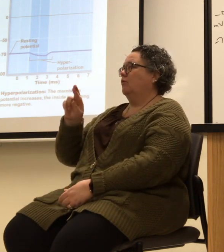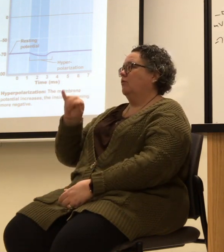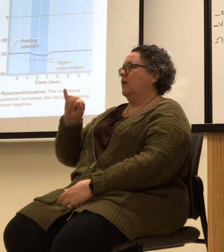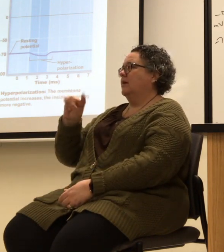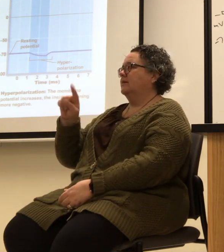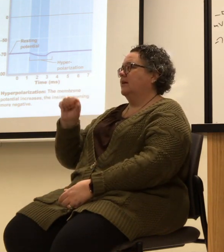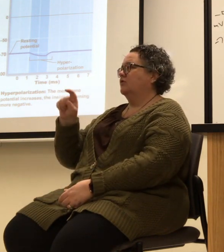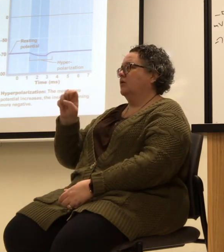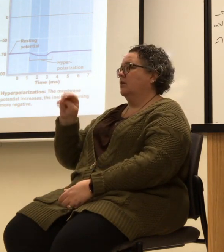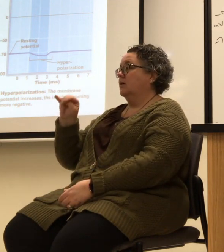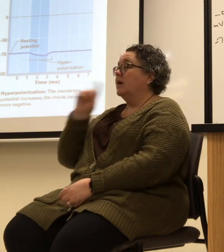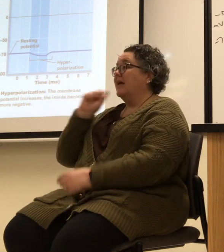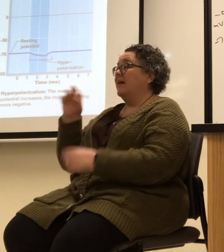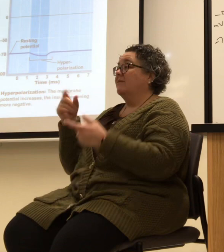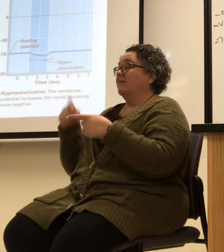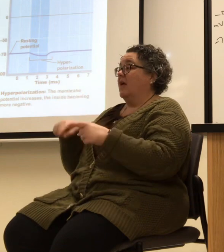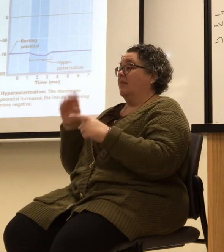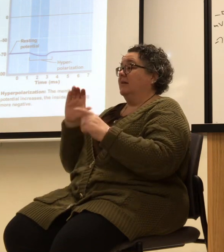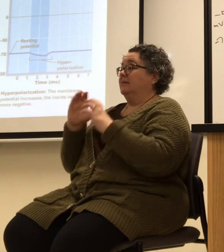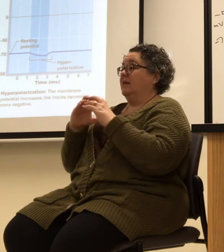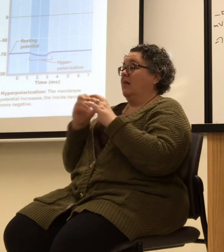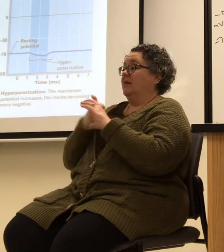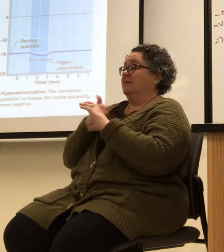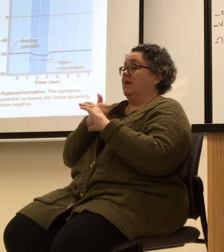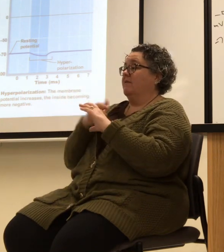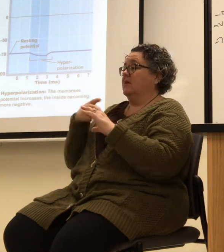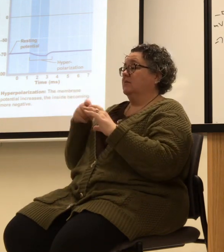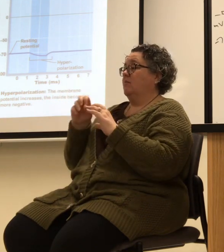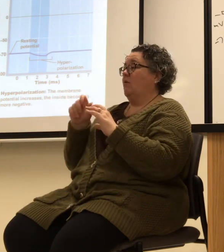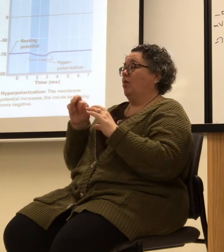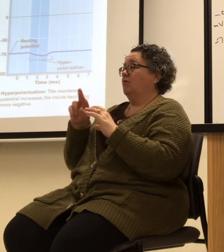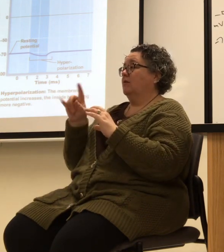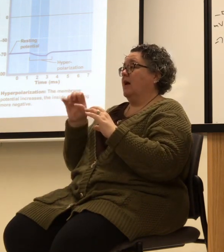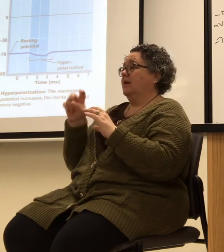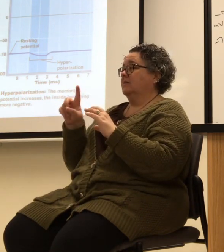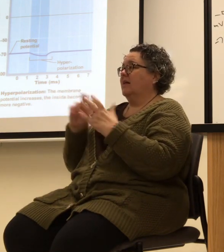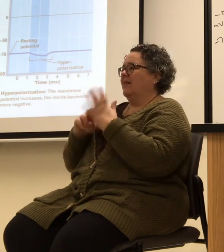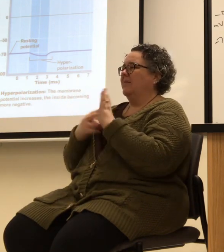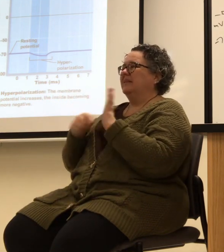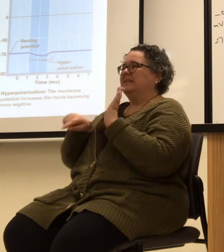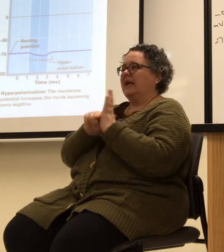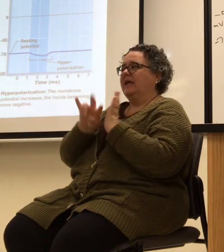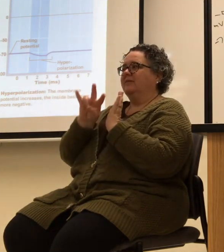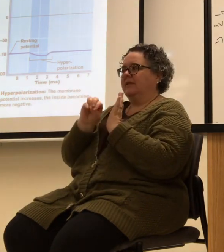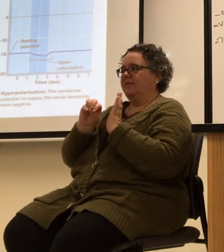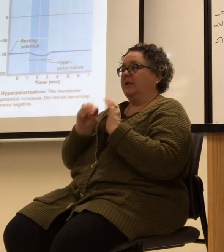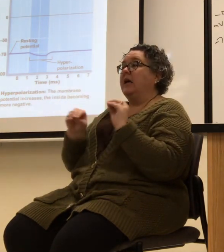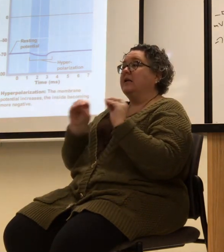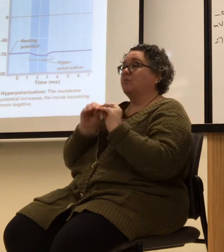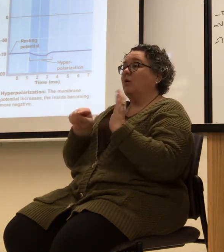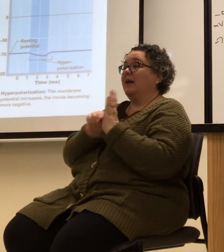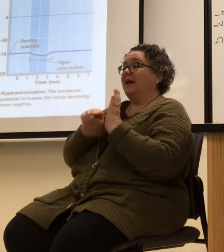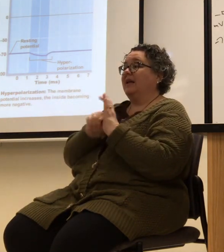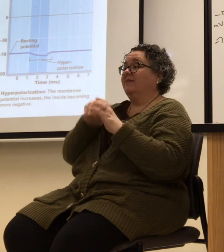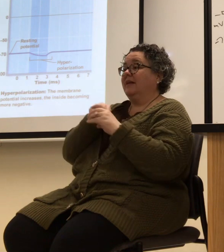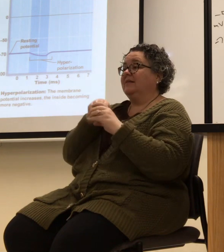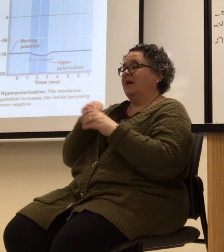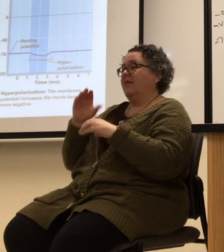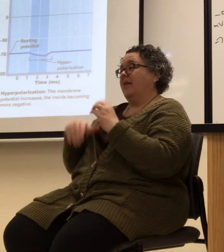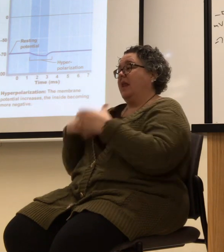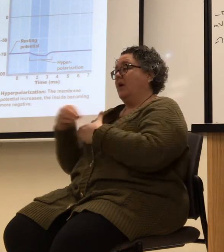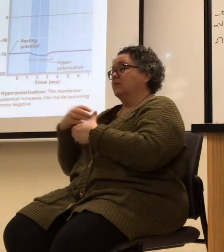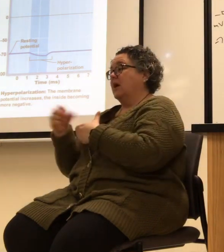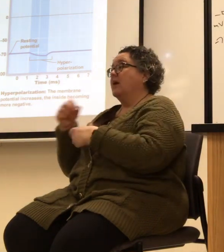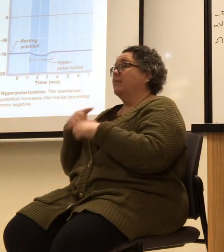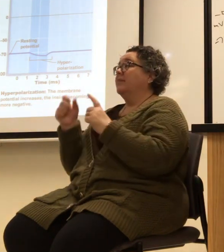When the cell is polarized in the condition of rest, it's -70. It's way more negative on the inside than the outside. If you